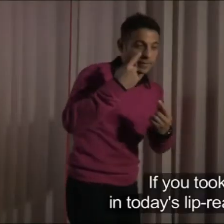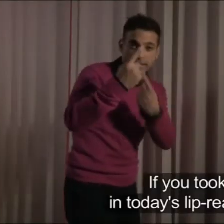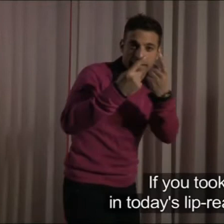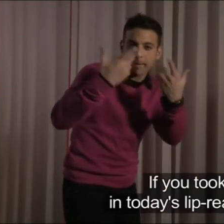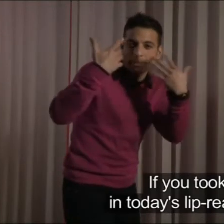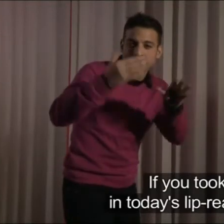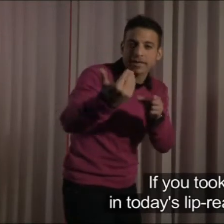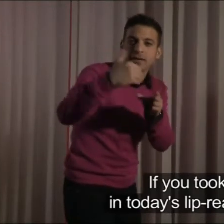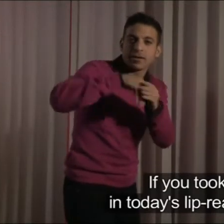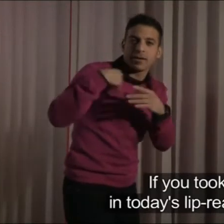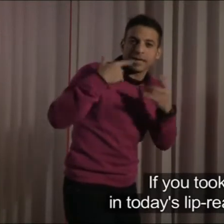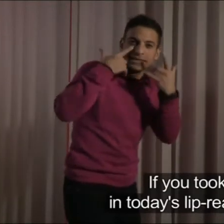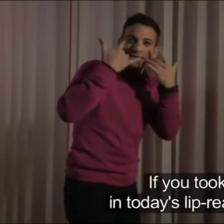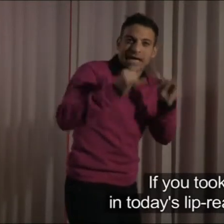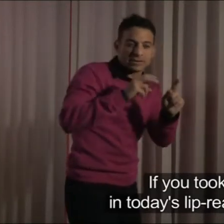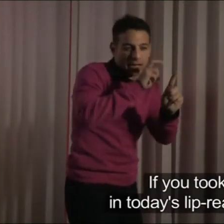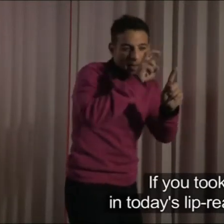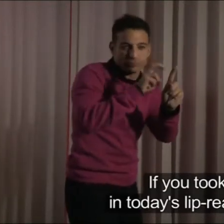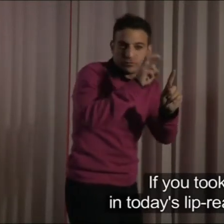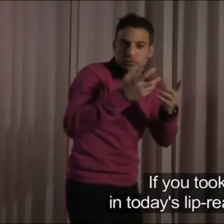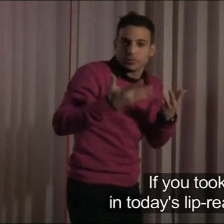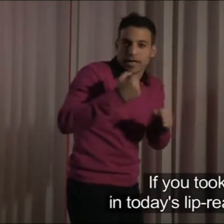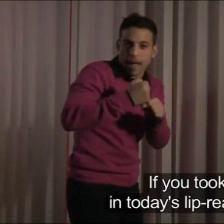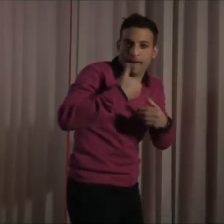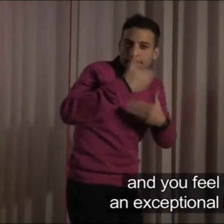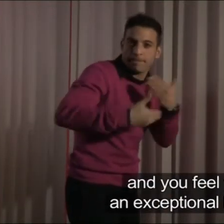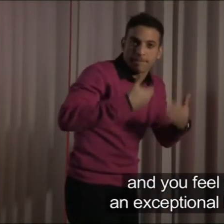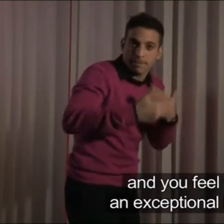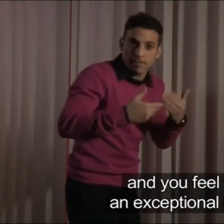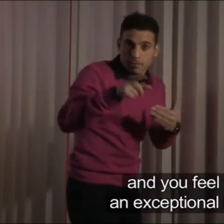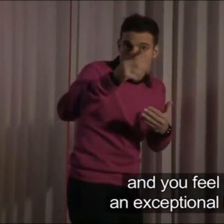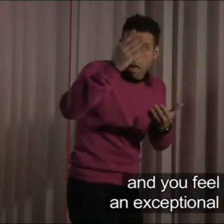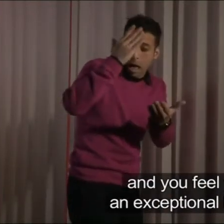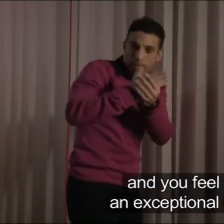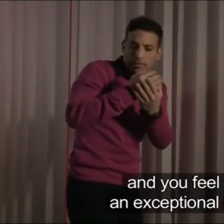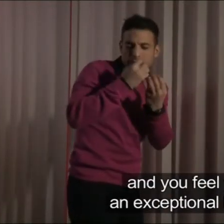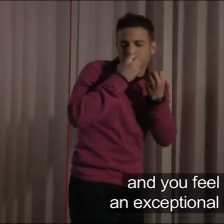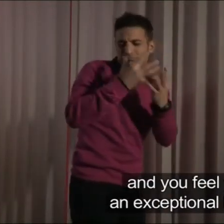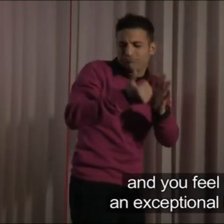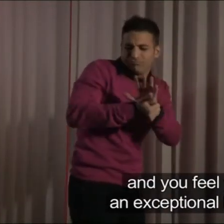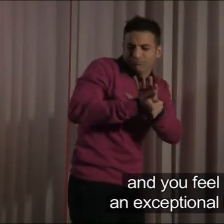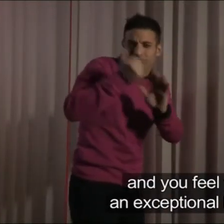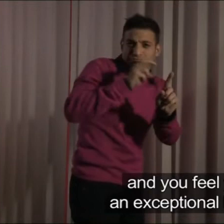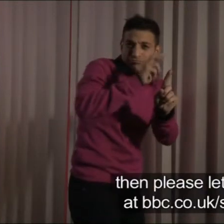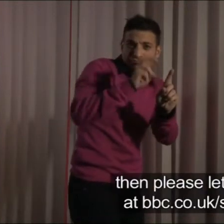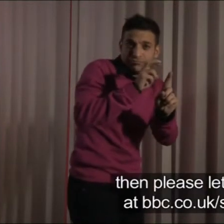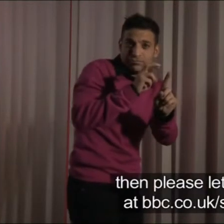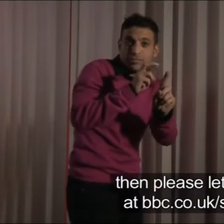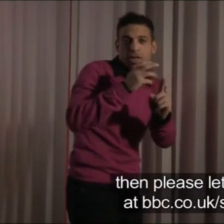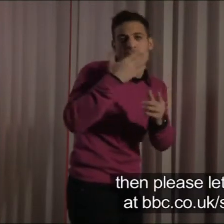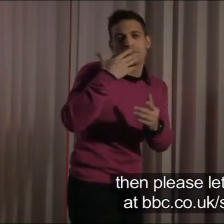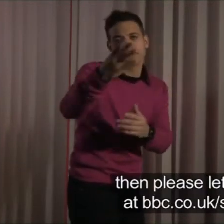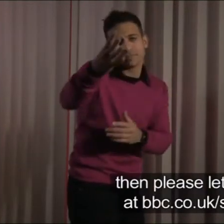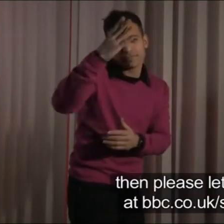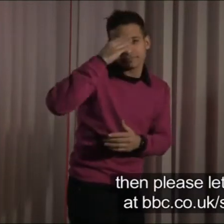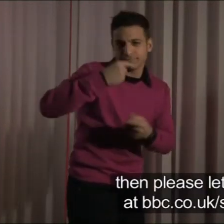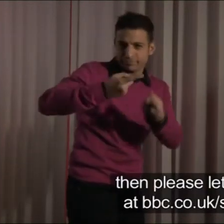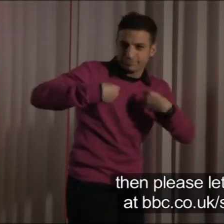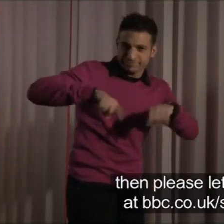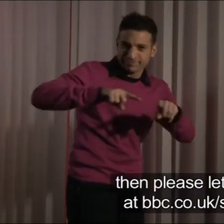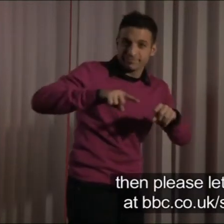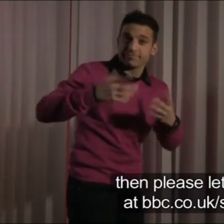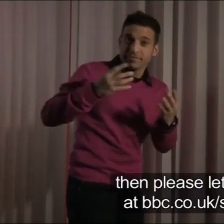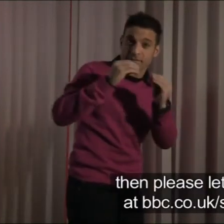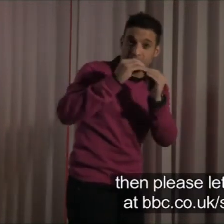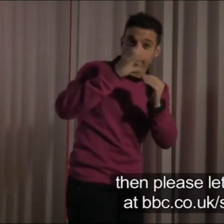reader. If you took part in today's lip reading test and you feel you are an exceptional lip reader, then please